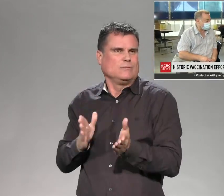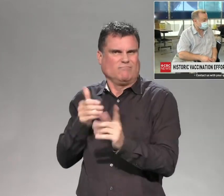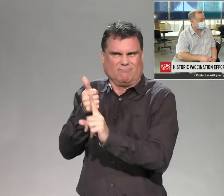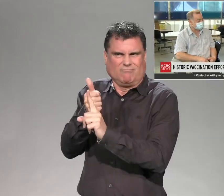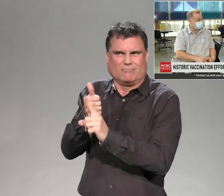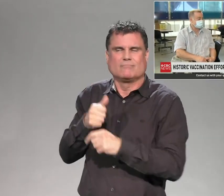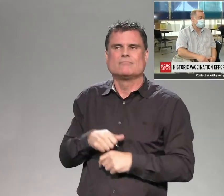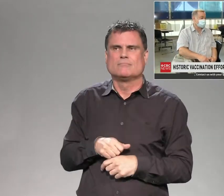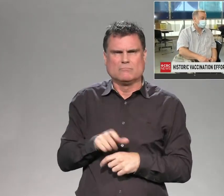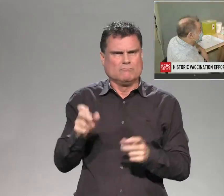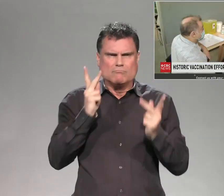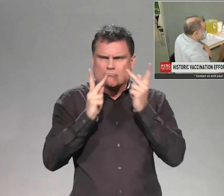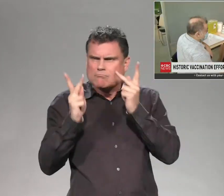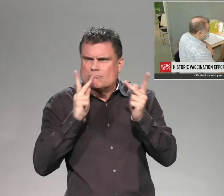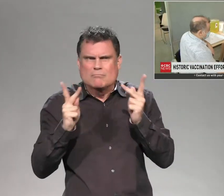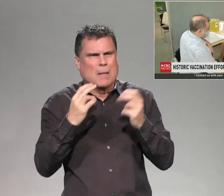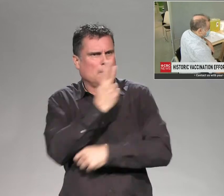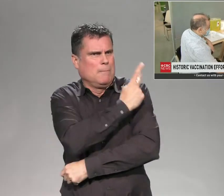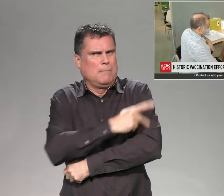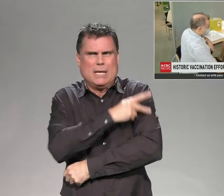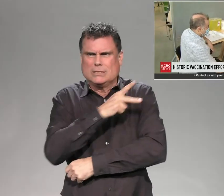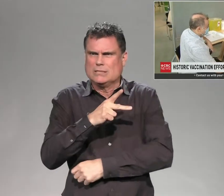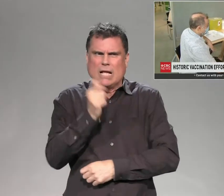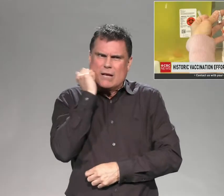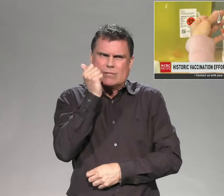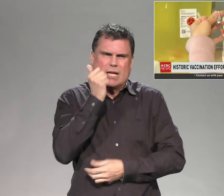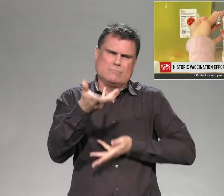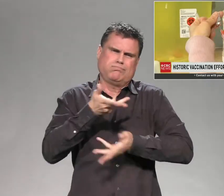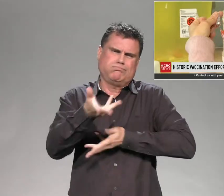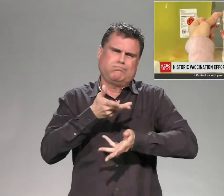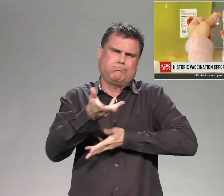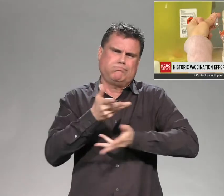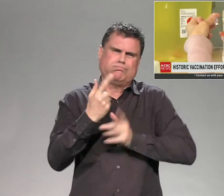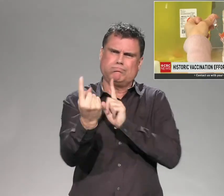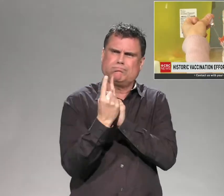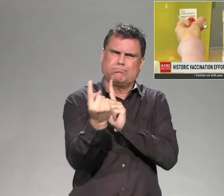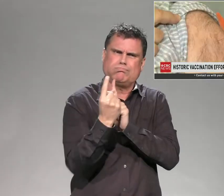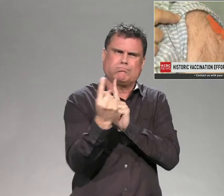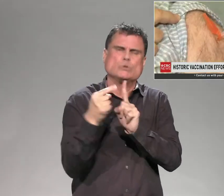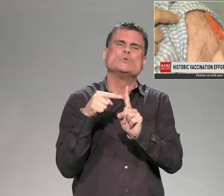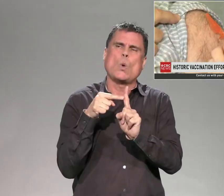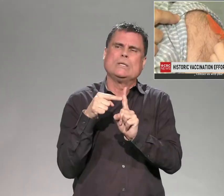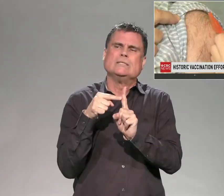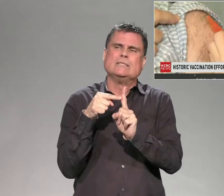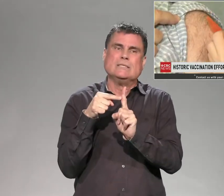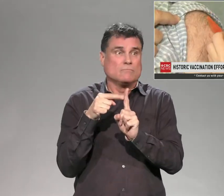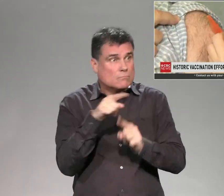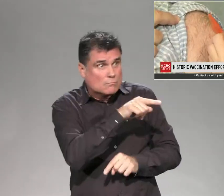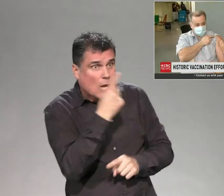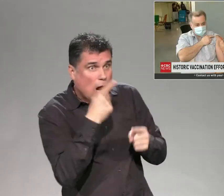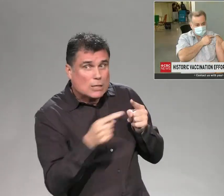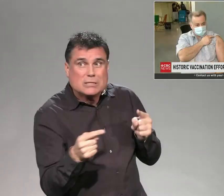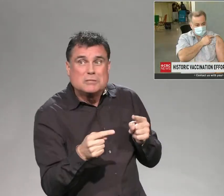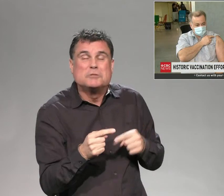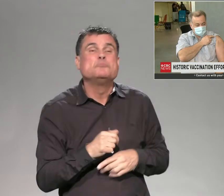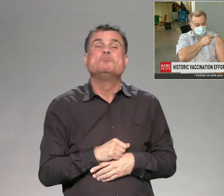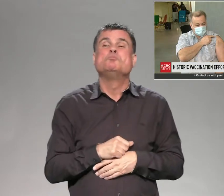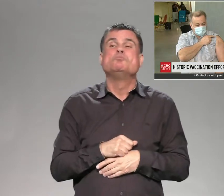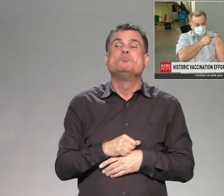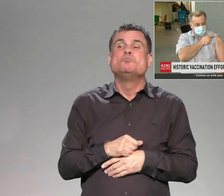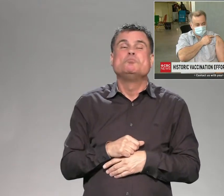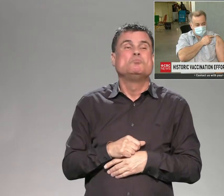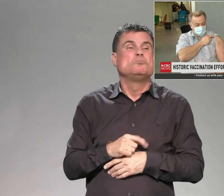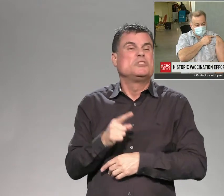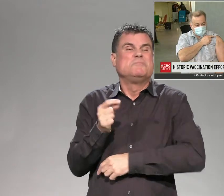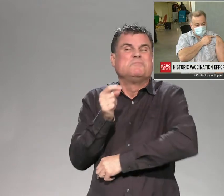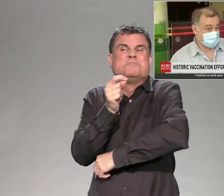severe allergies? Only to wasp stings. It's going to be a little poke. And just like that, it's done.